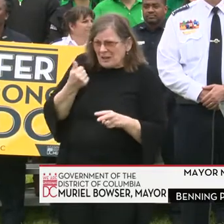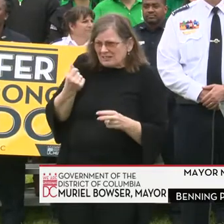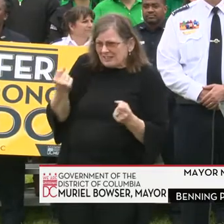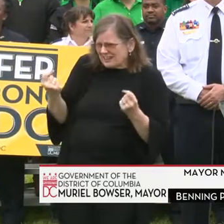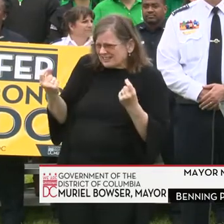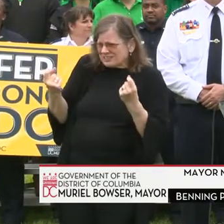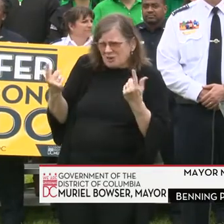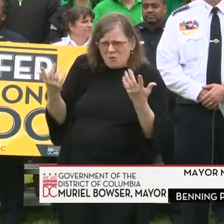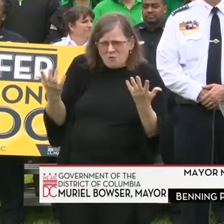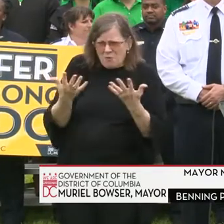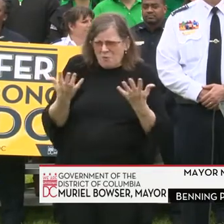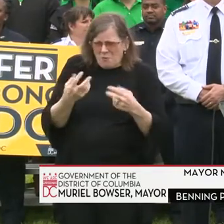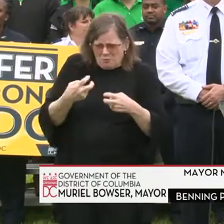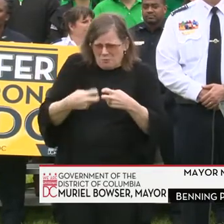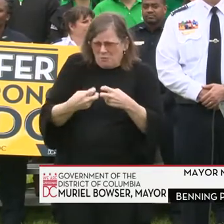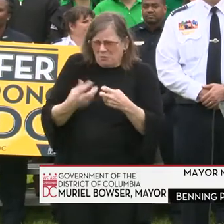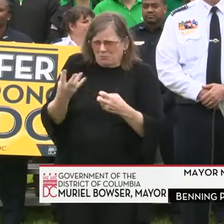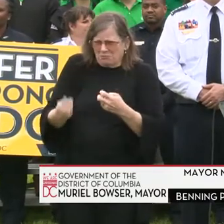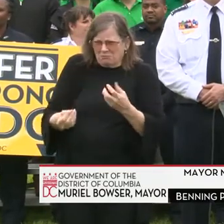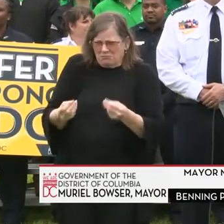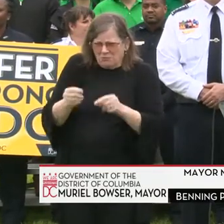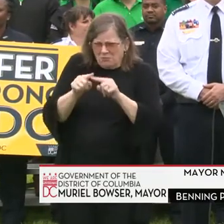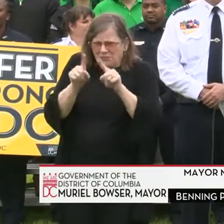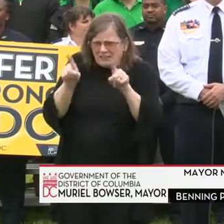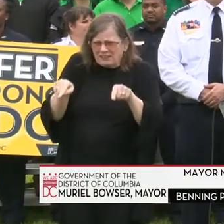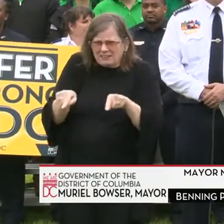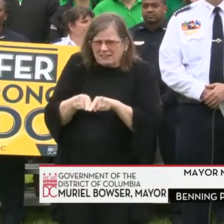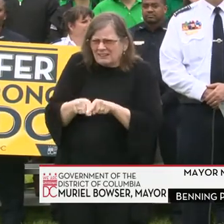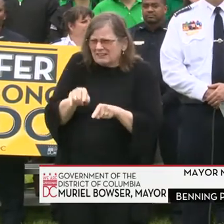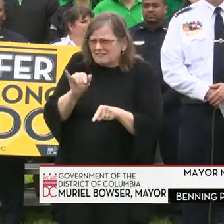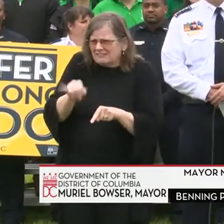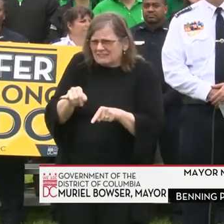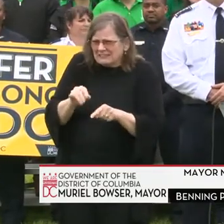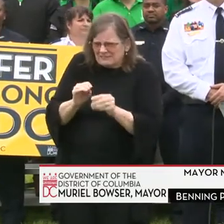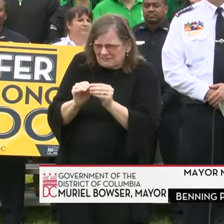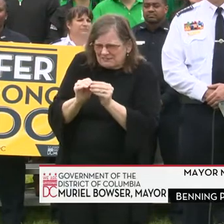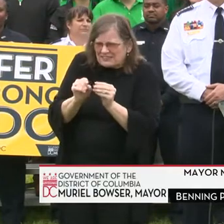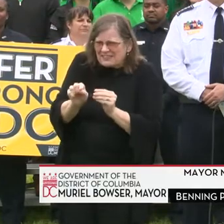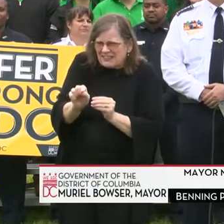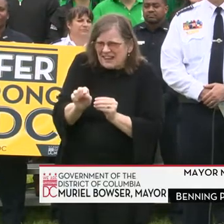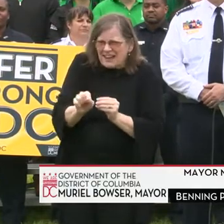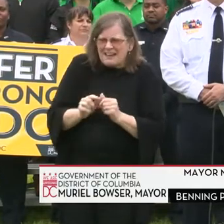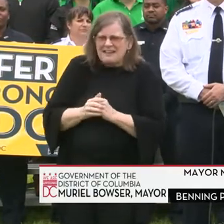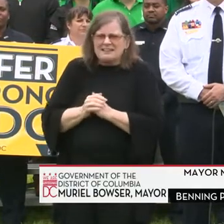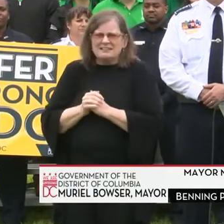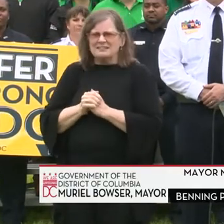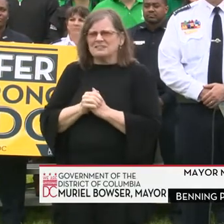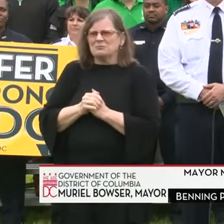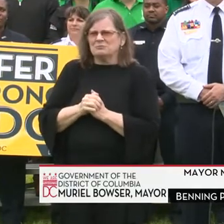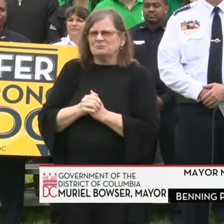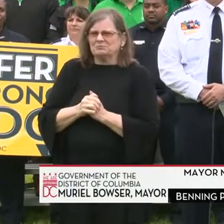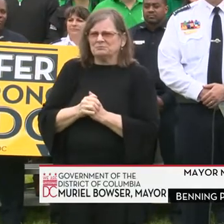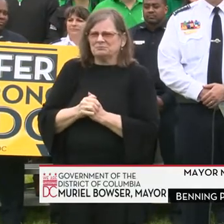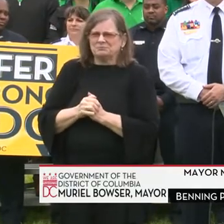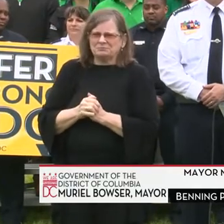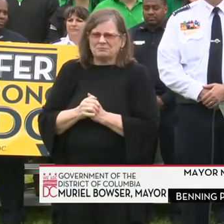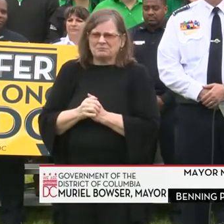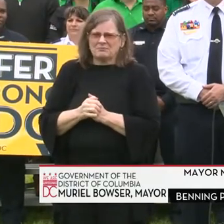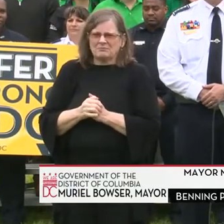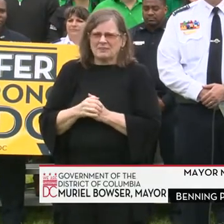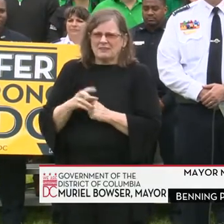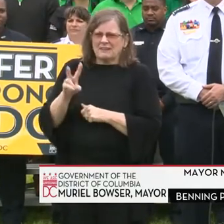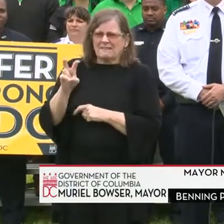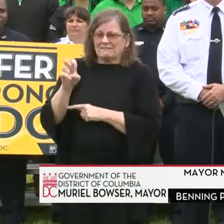and once we know what that is, they'll be able to make that fix. We have, as you know, the sheer volume of signals. The vendor is